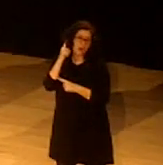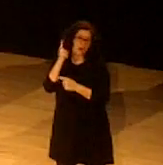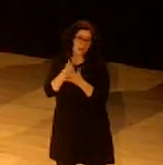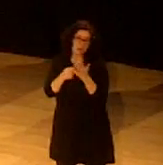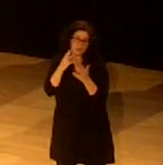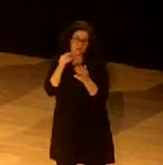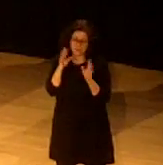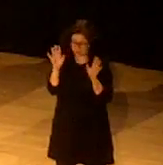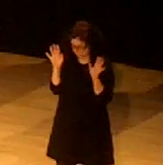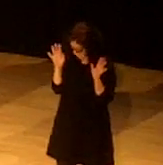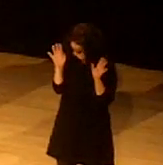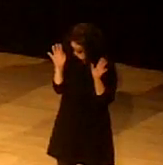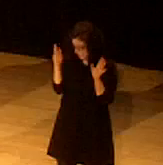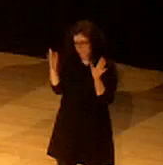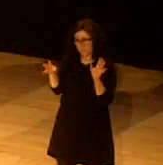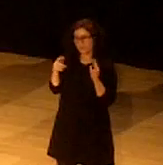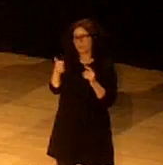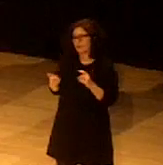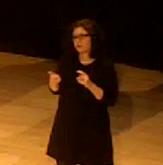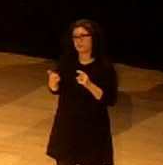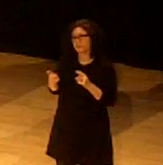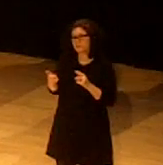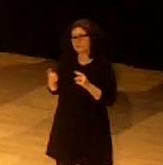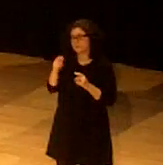would go through. So for me,